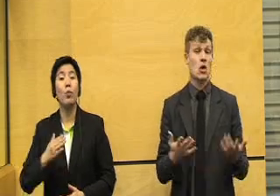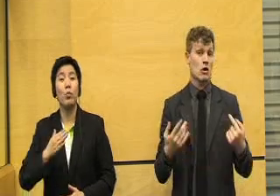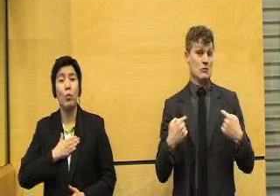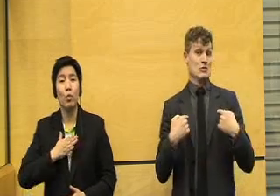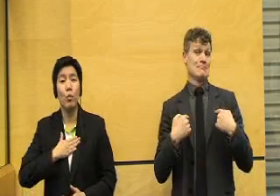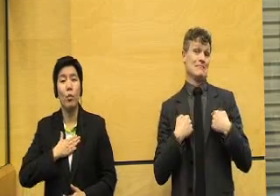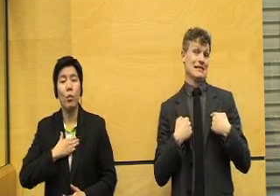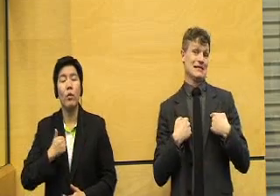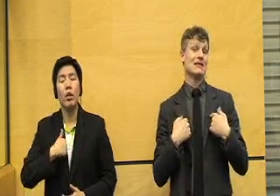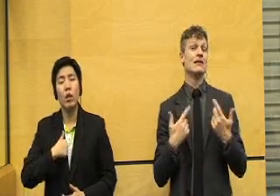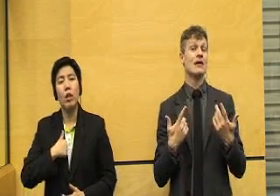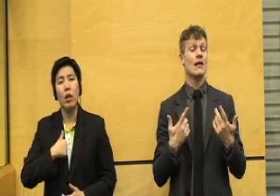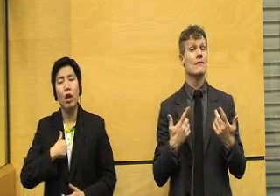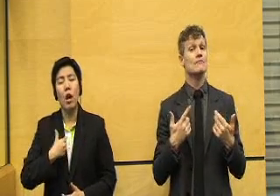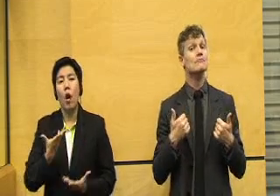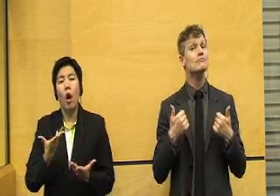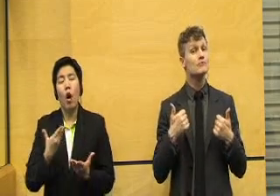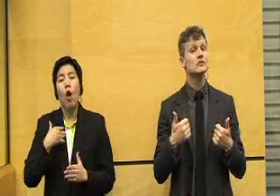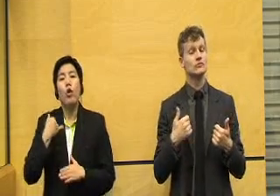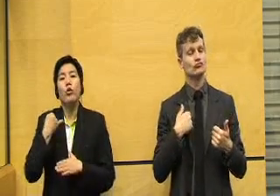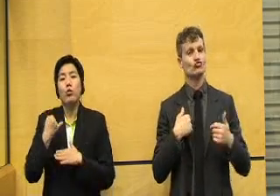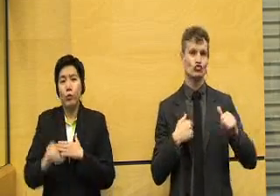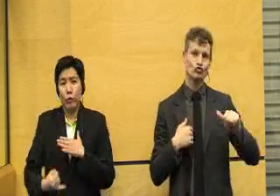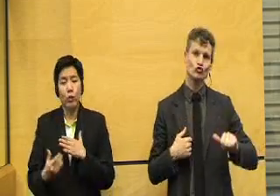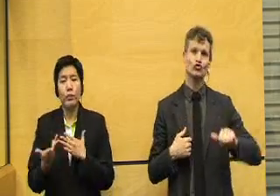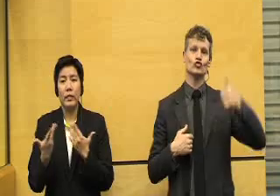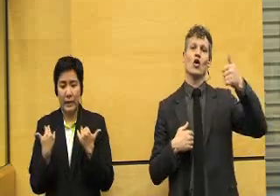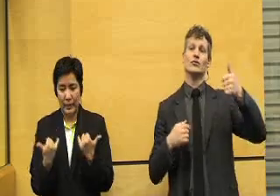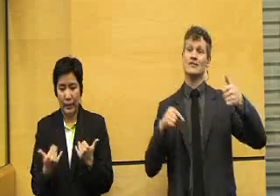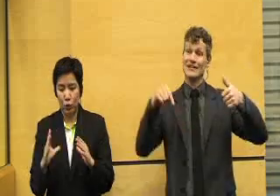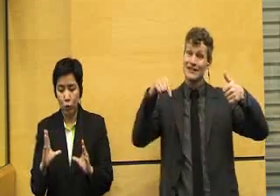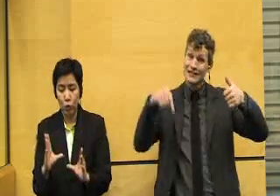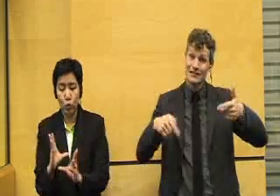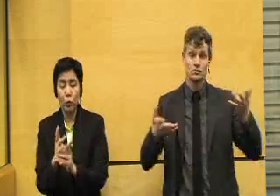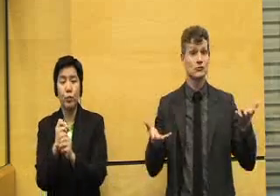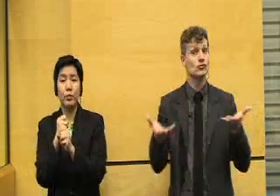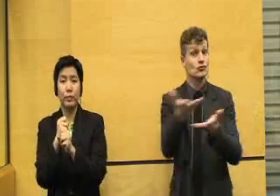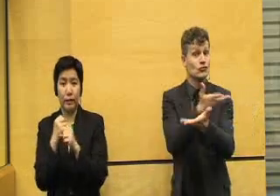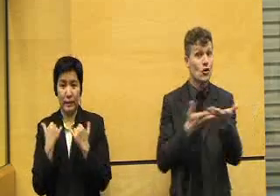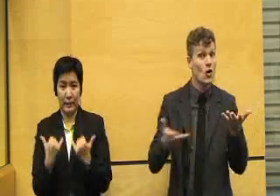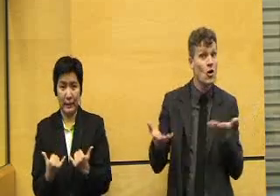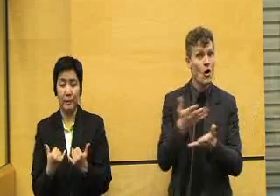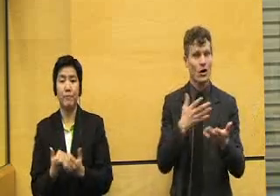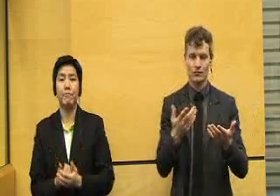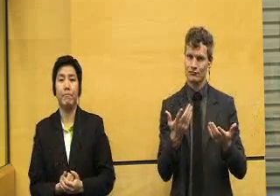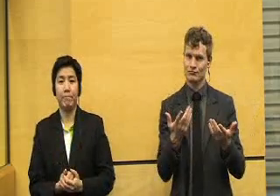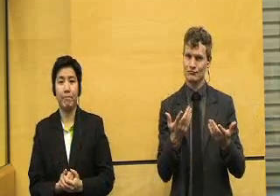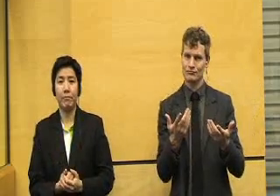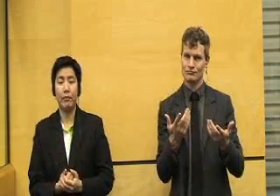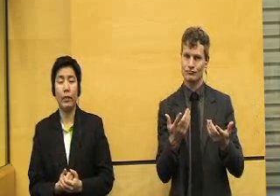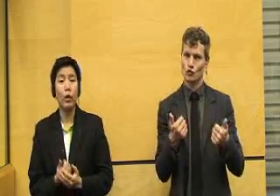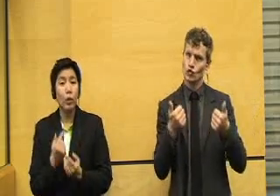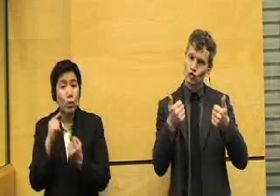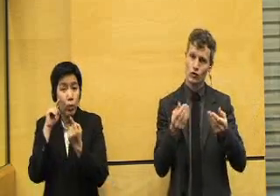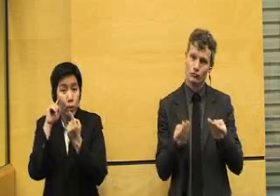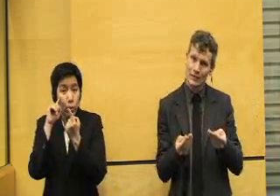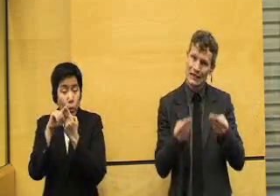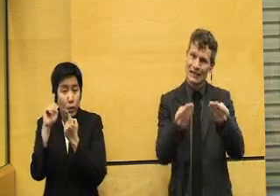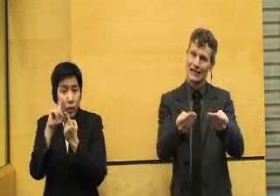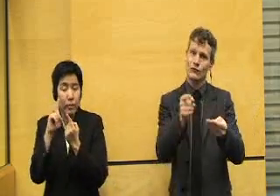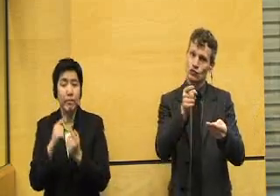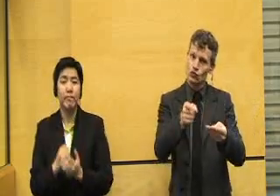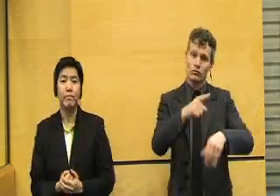wish to state that the constructive dialogue will provide an opportunity to the state party